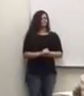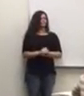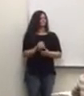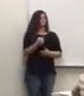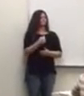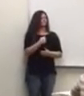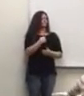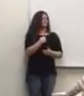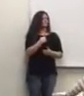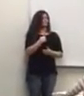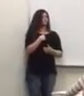include